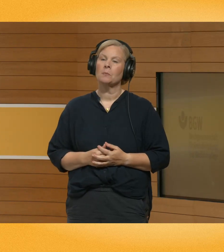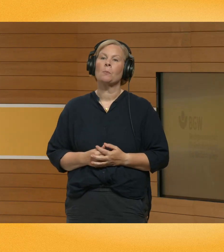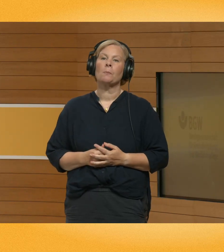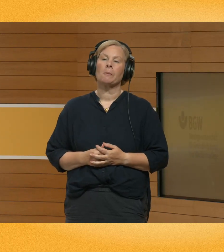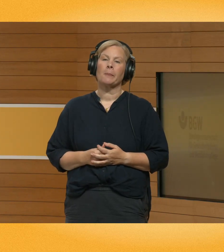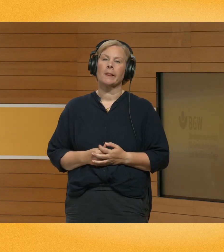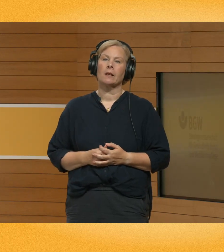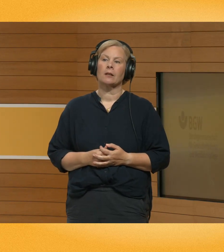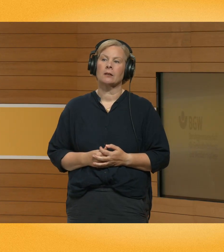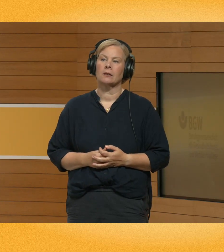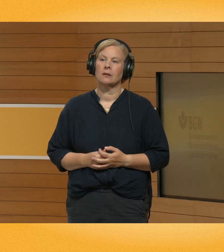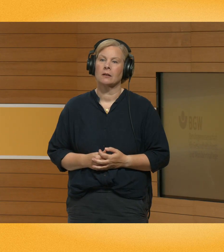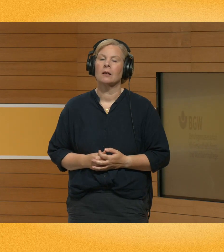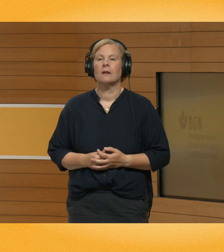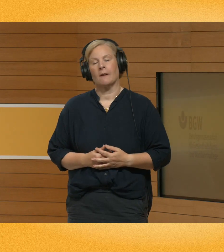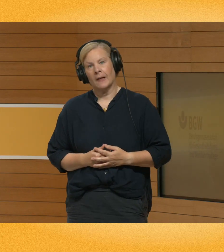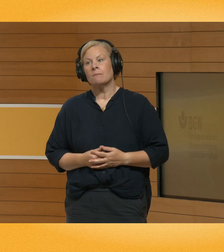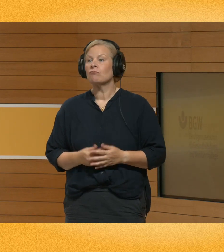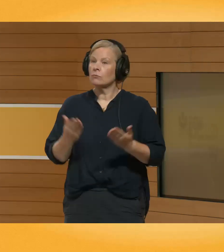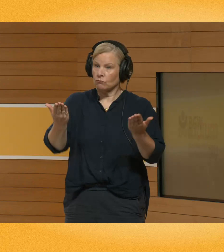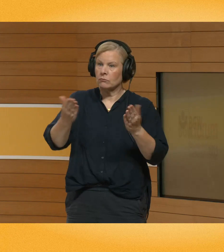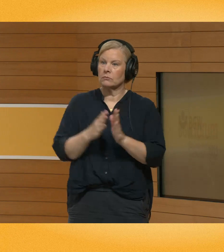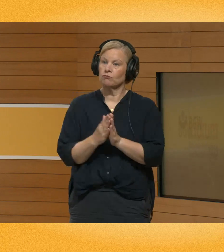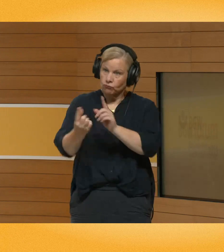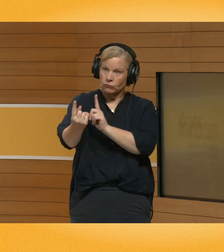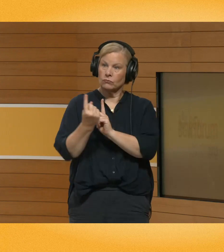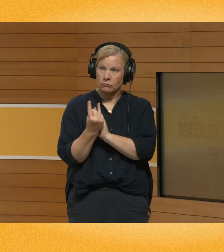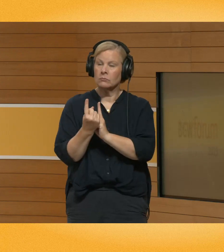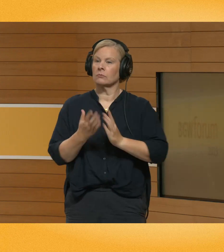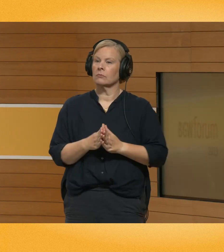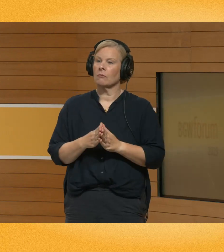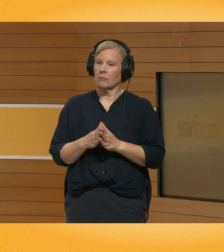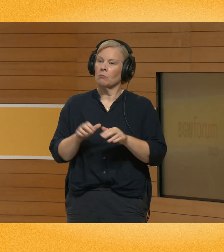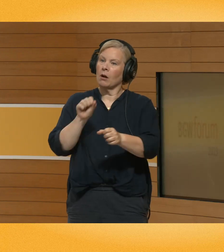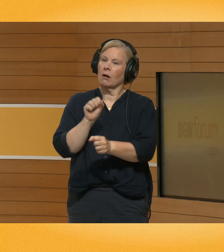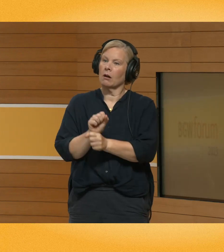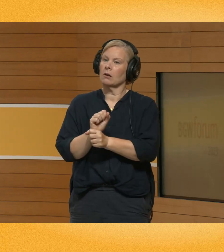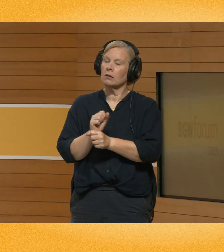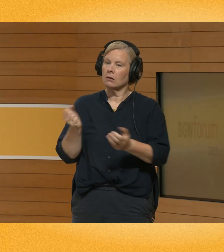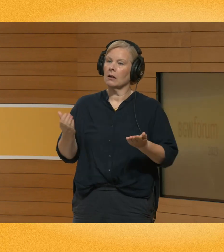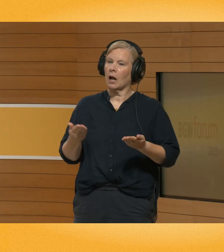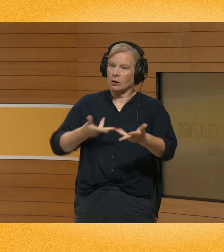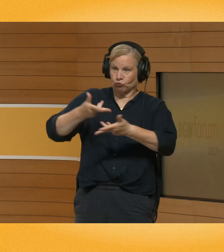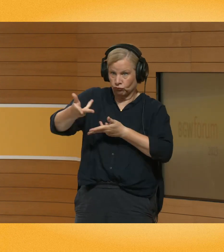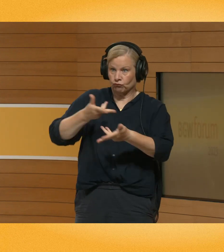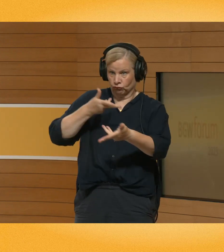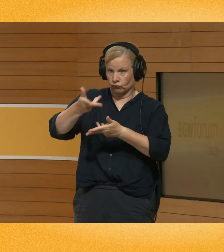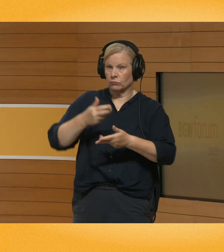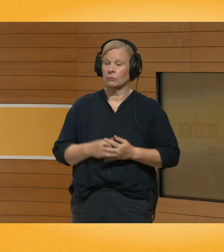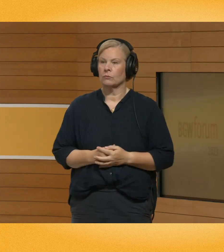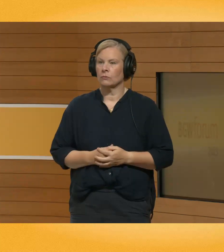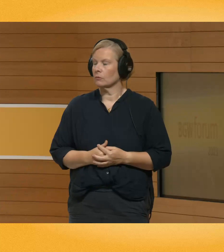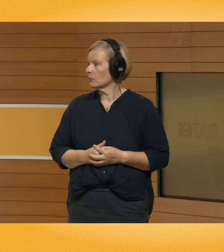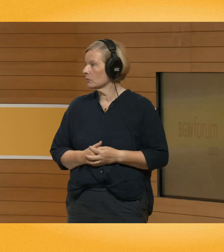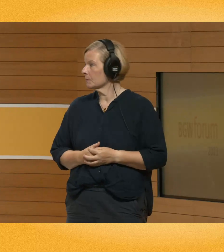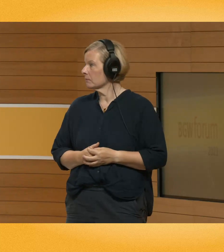our plenum here, to talk about what you might see for opportunities for